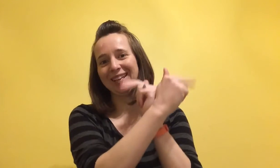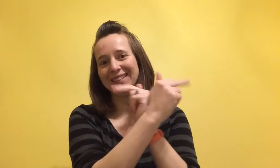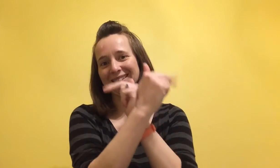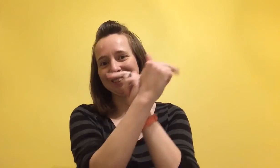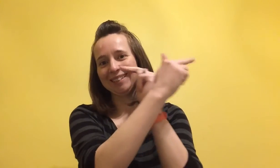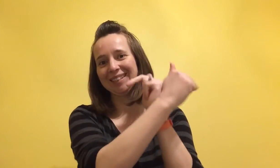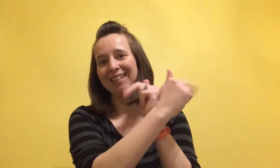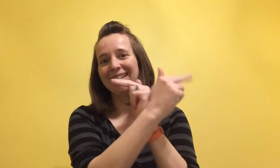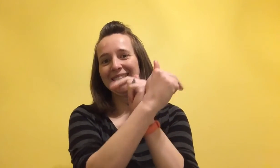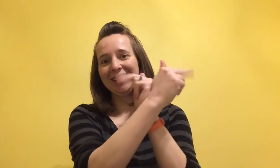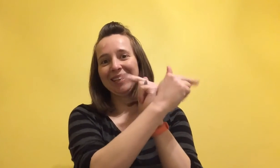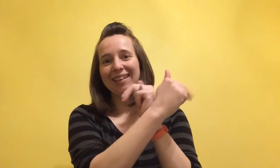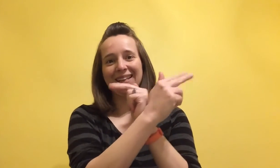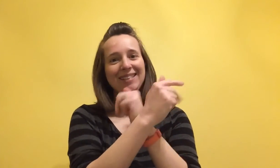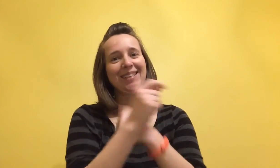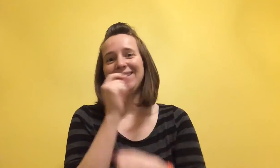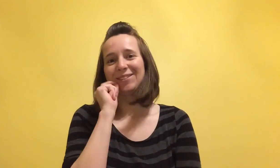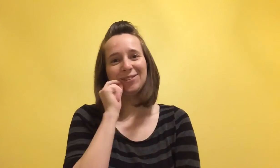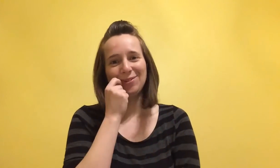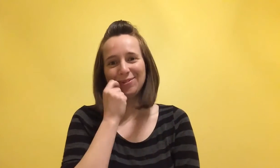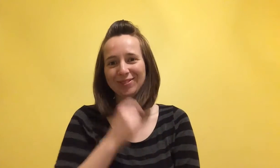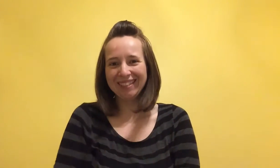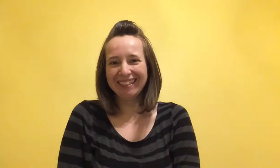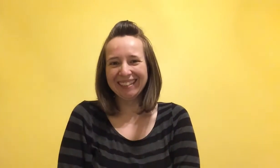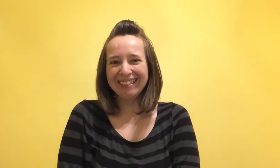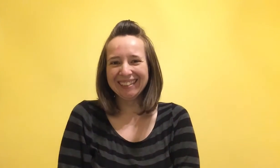Dragonfly. I just think they're so cool.